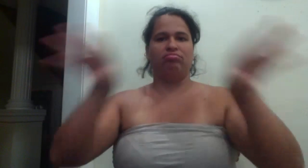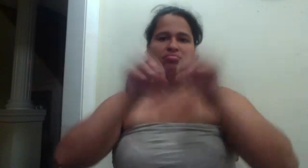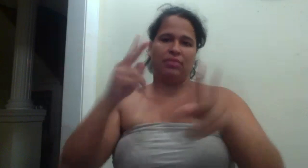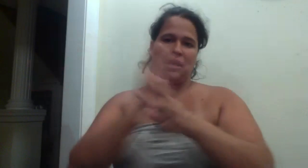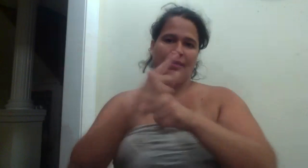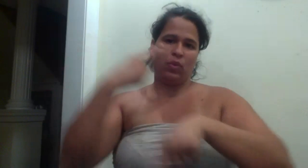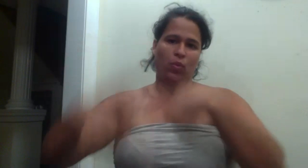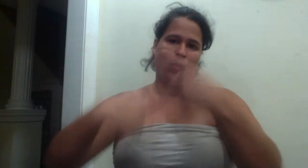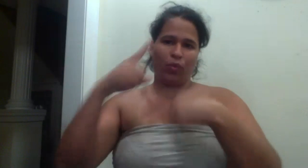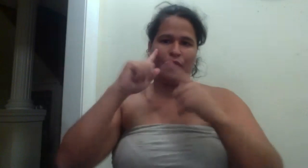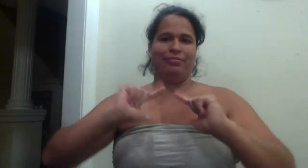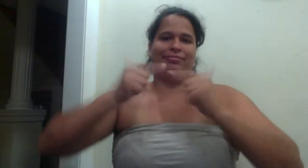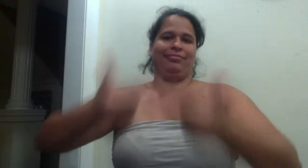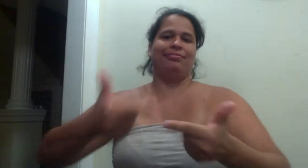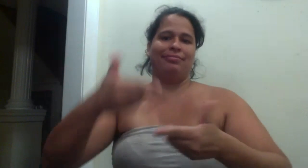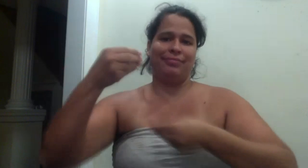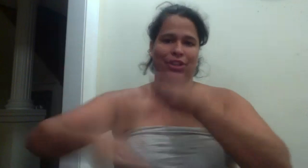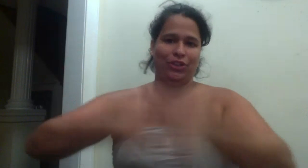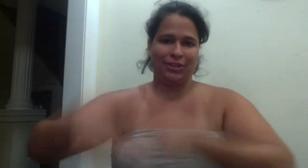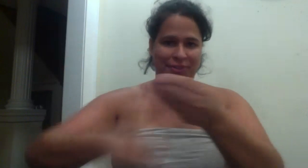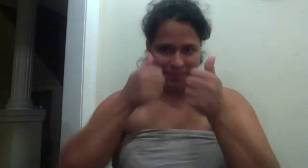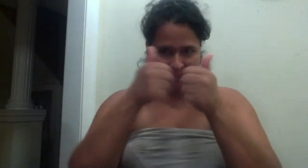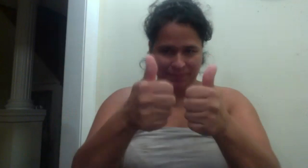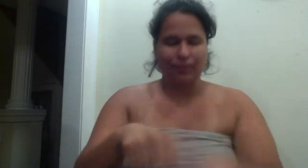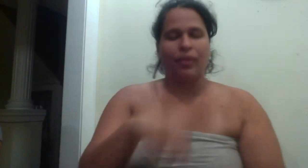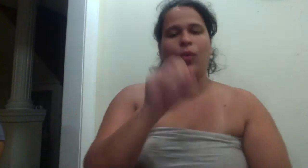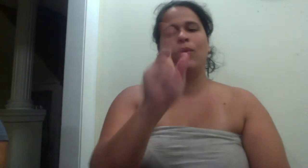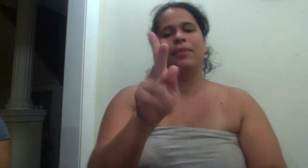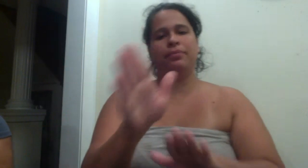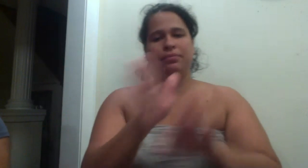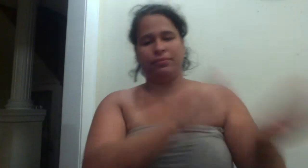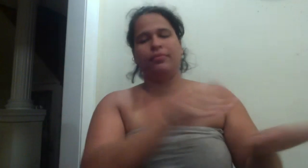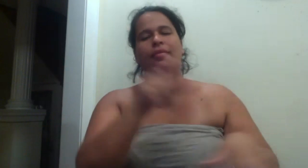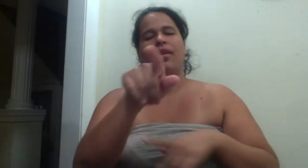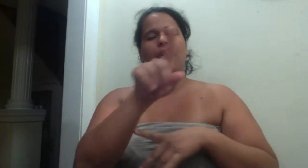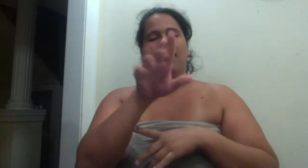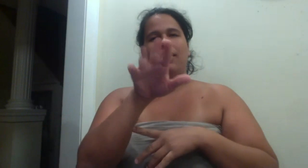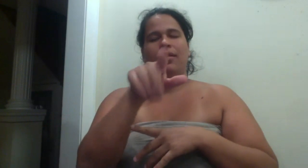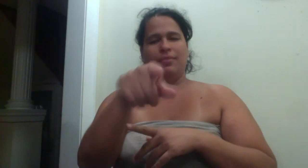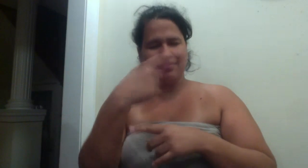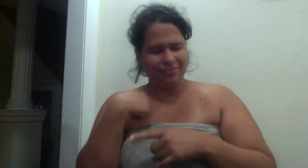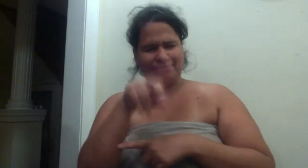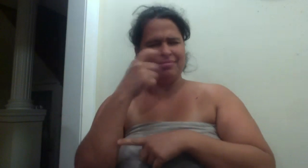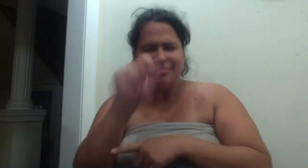throughout your experiences of giving presentations, you've kind of talked about, hope, and you've shared that